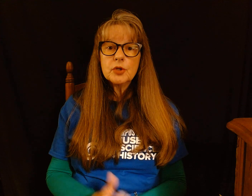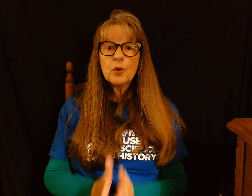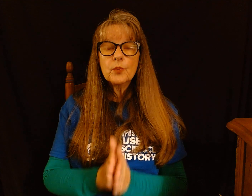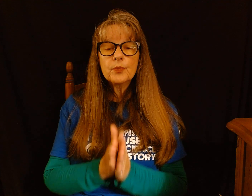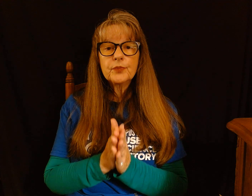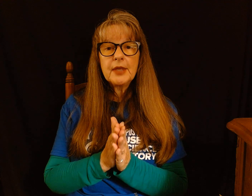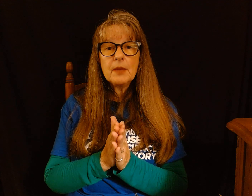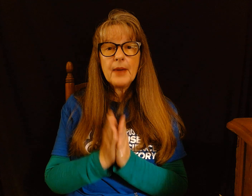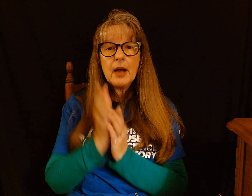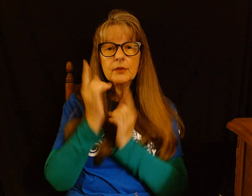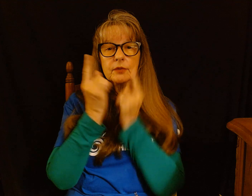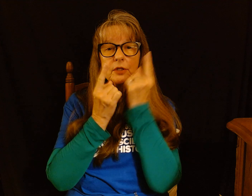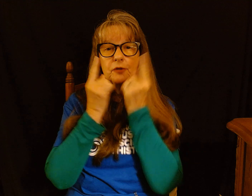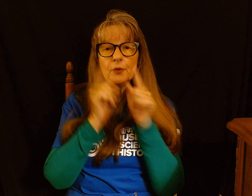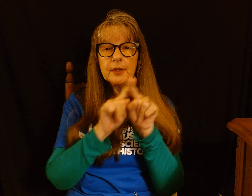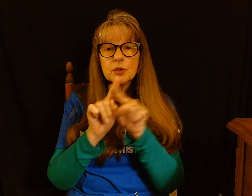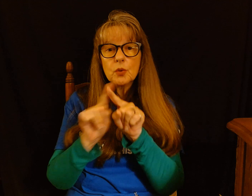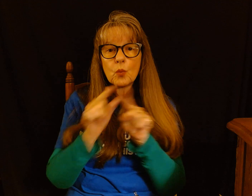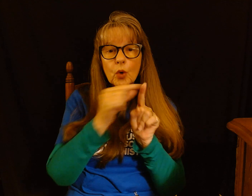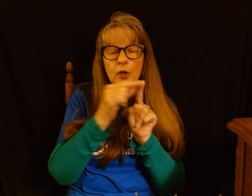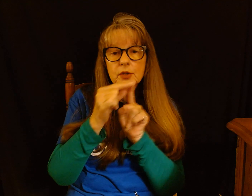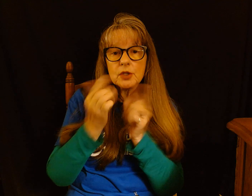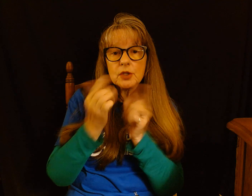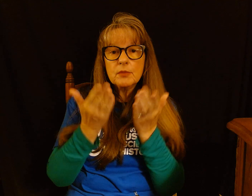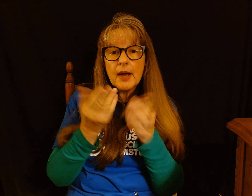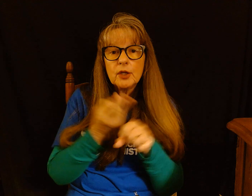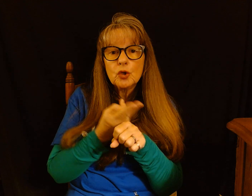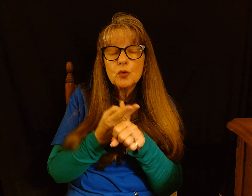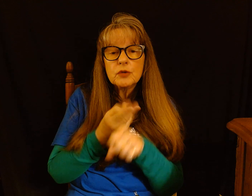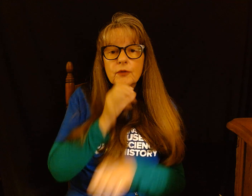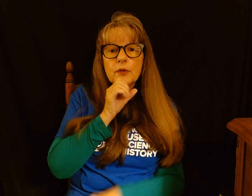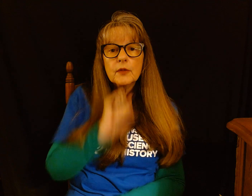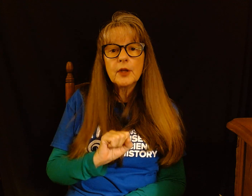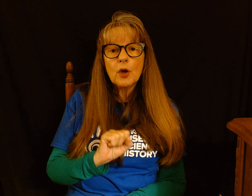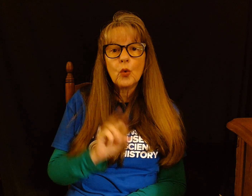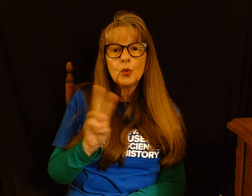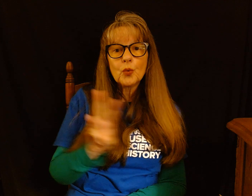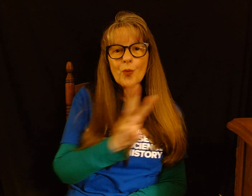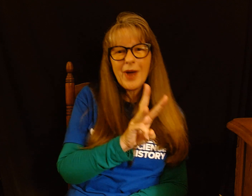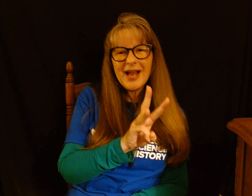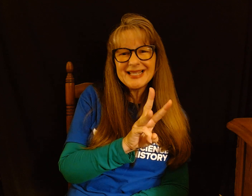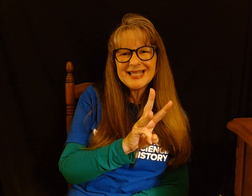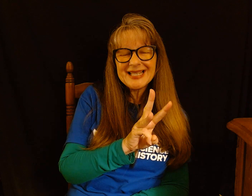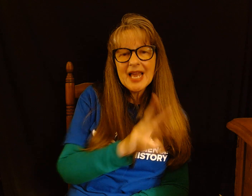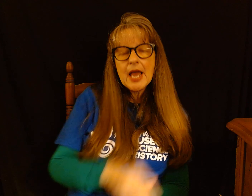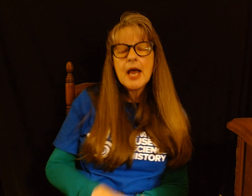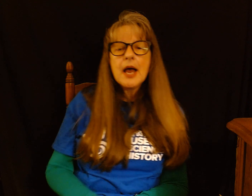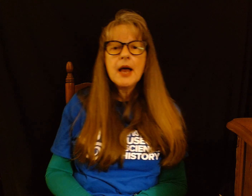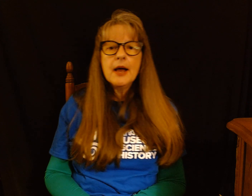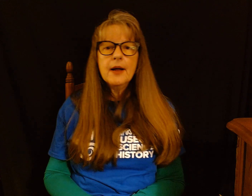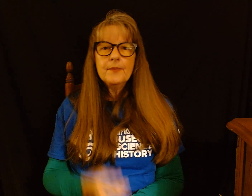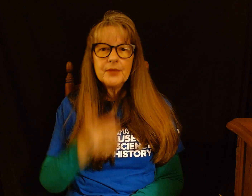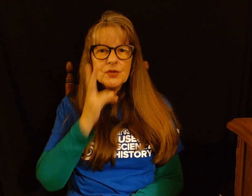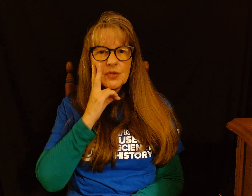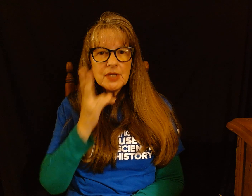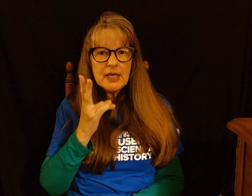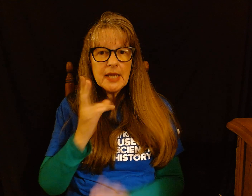So think about the different words that you might use for the Old West, and see how you